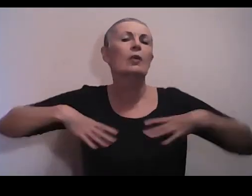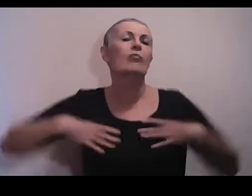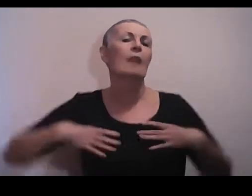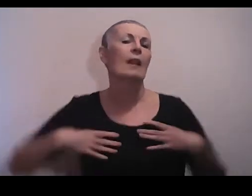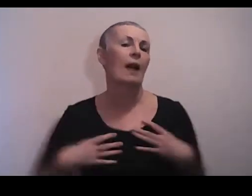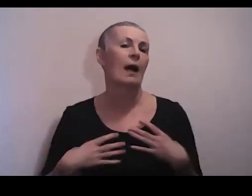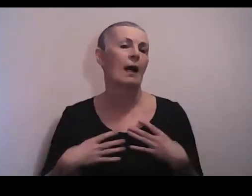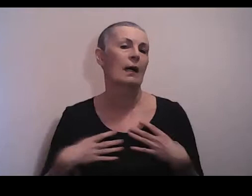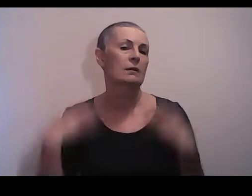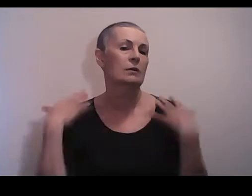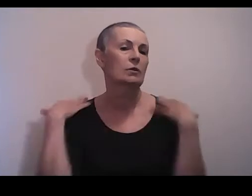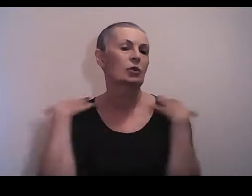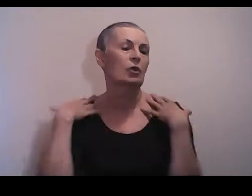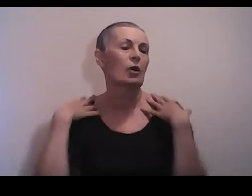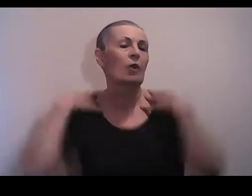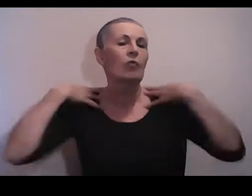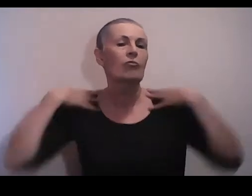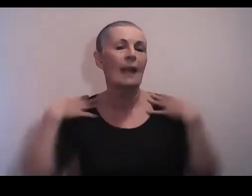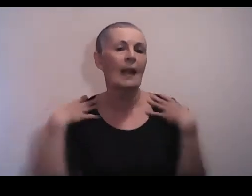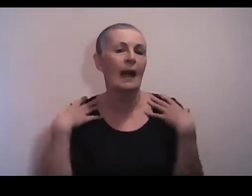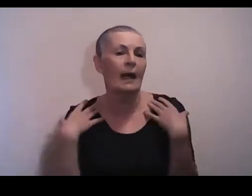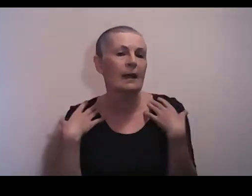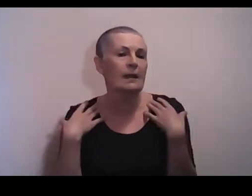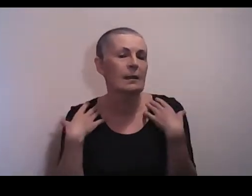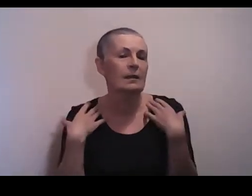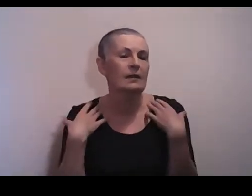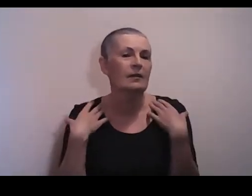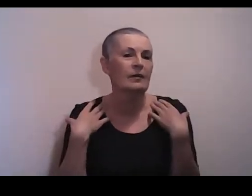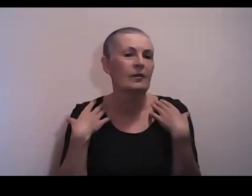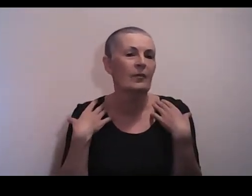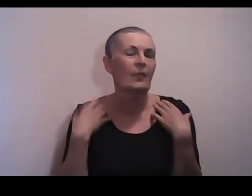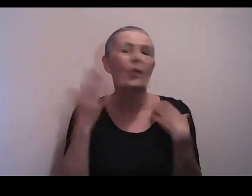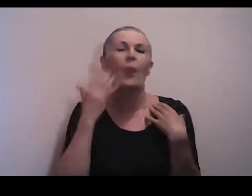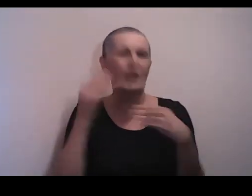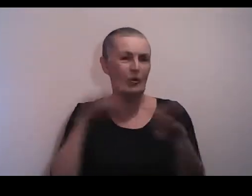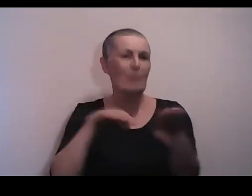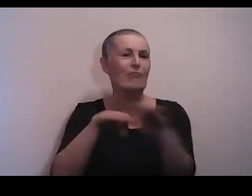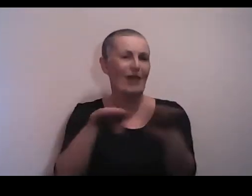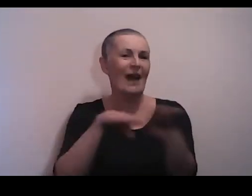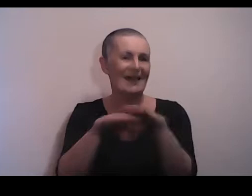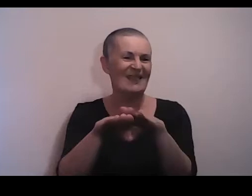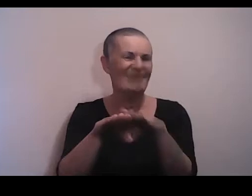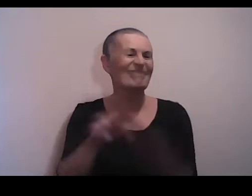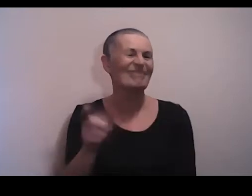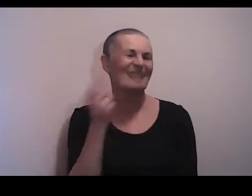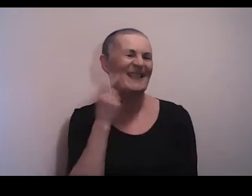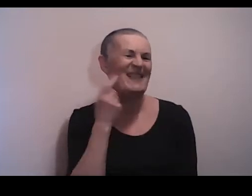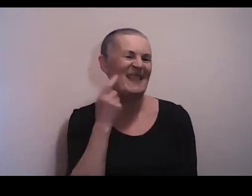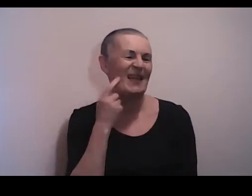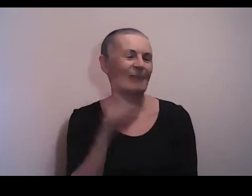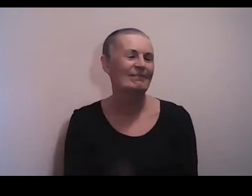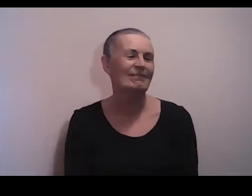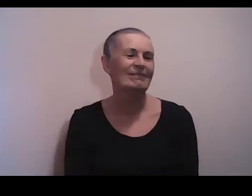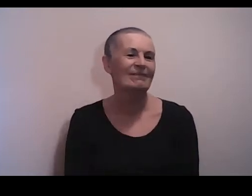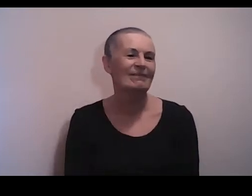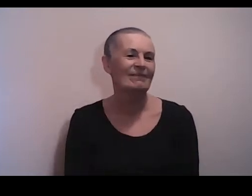just because it's a little more tricky. Once you get the hang of it, you'll find it flows